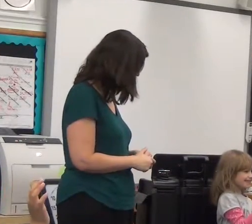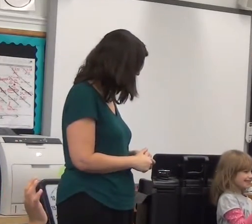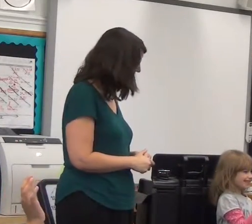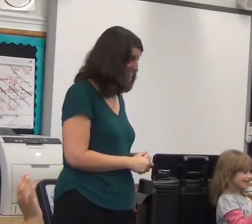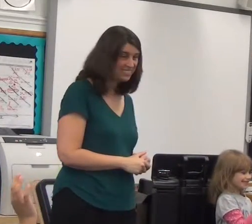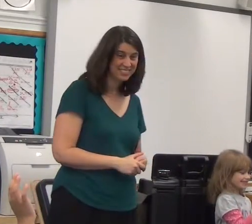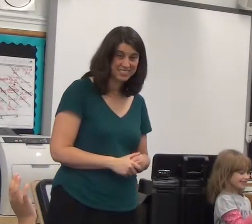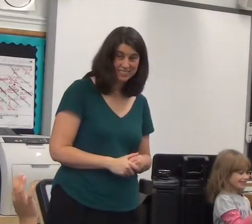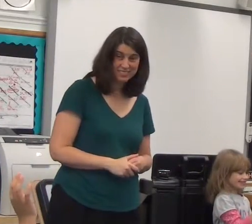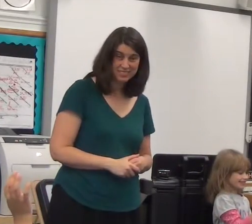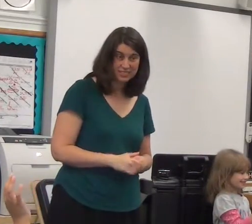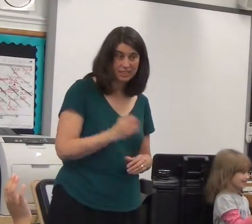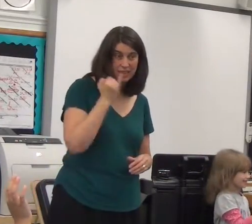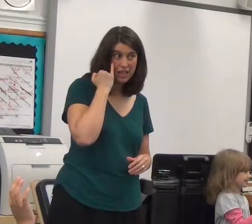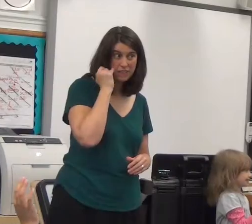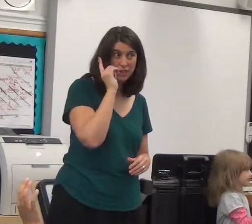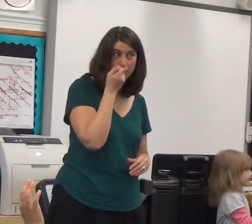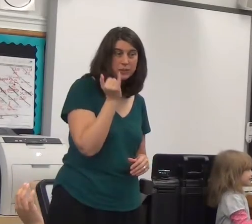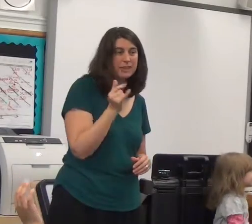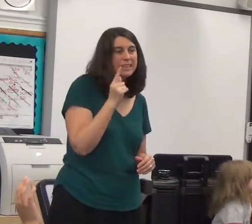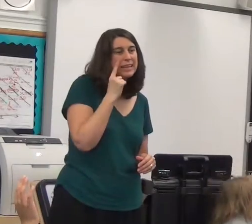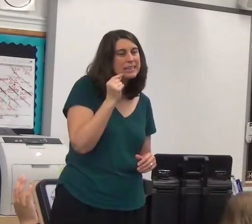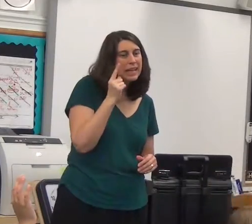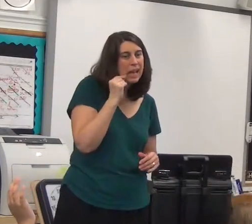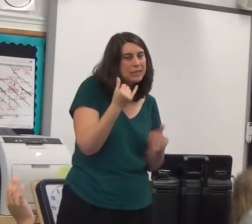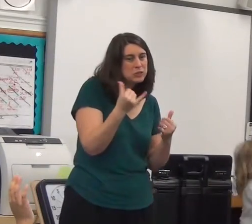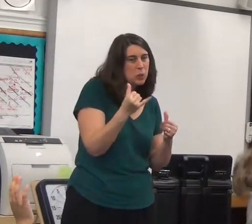Yeah. Yeah. If it looks like a cat's toy,